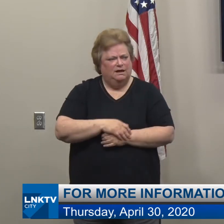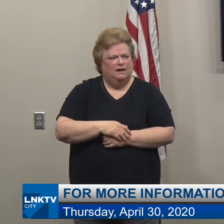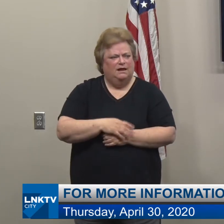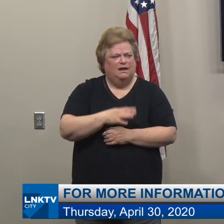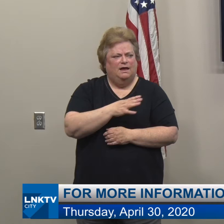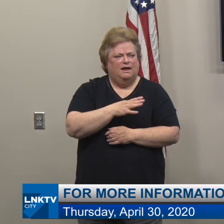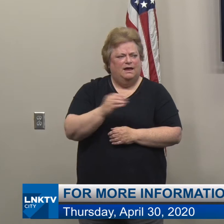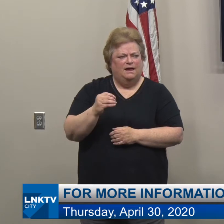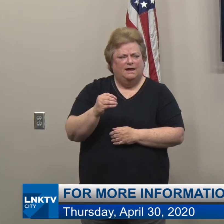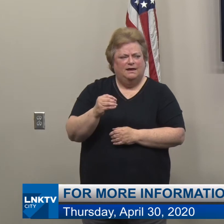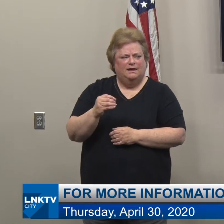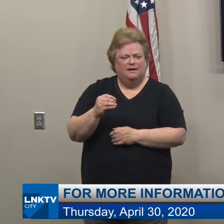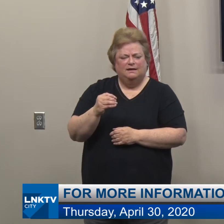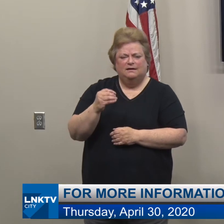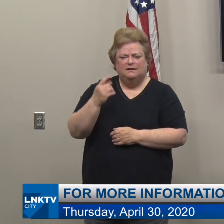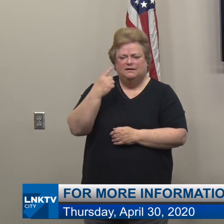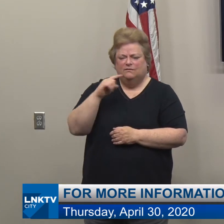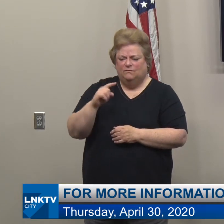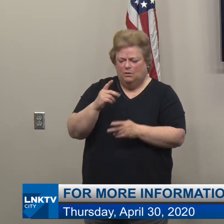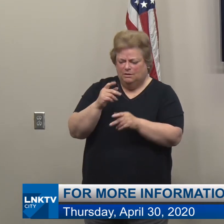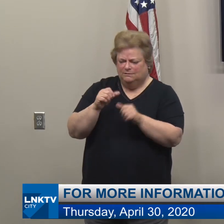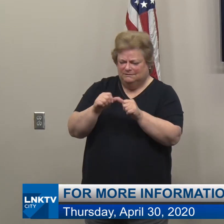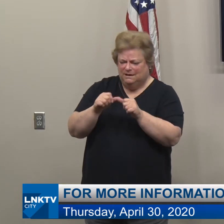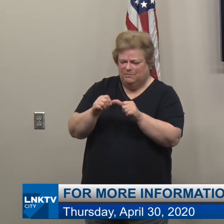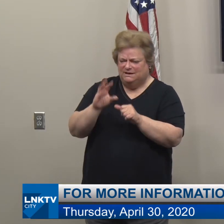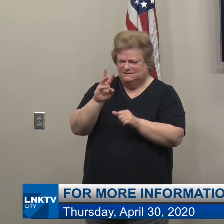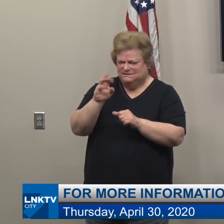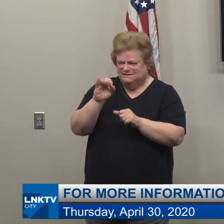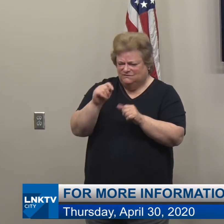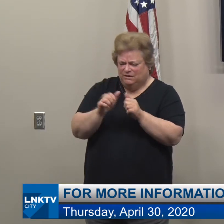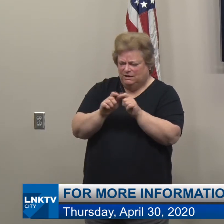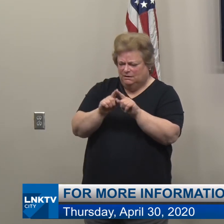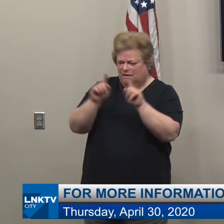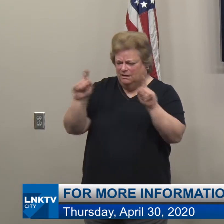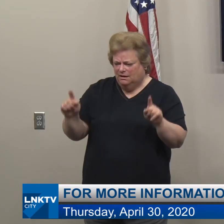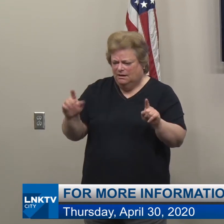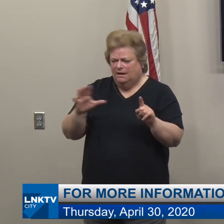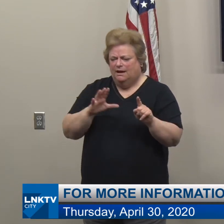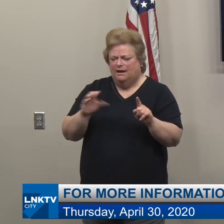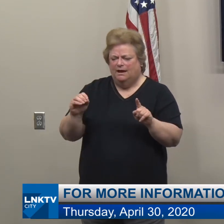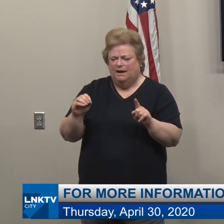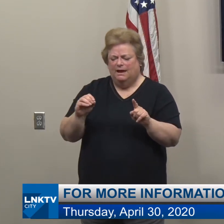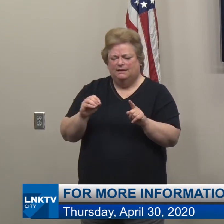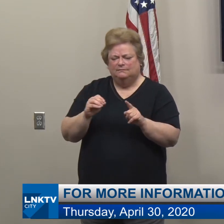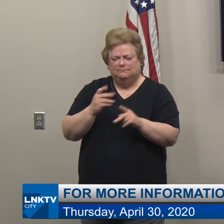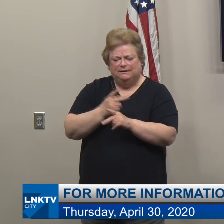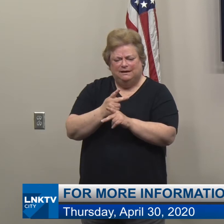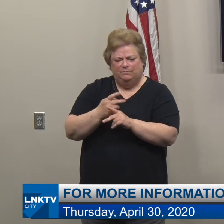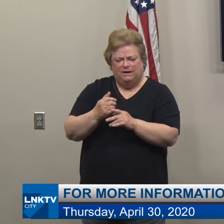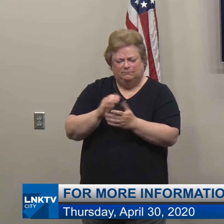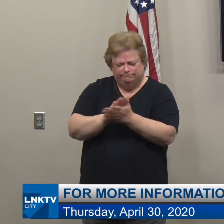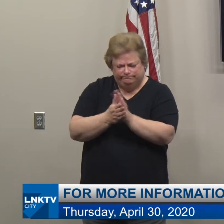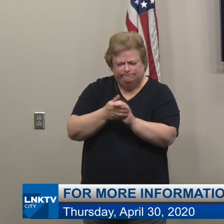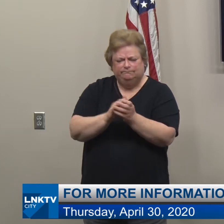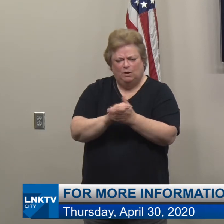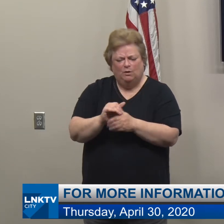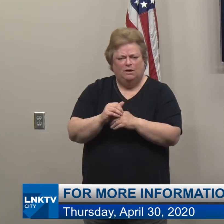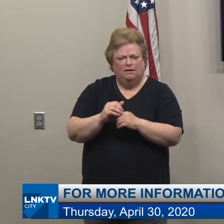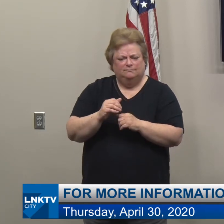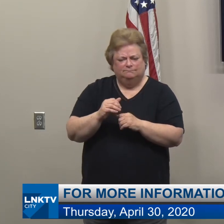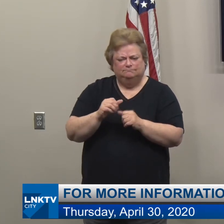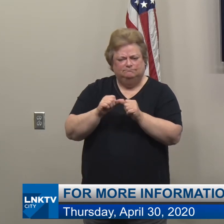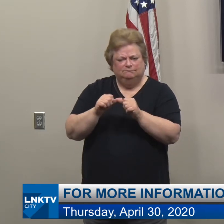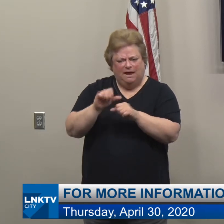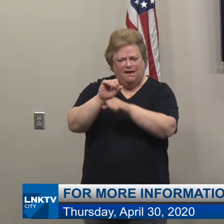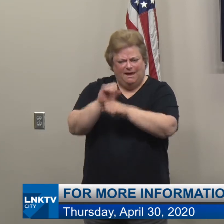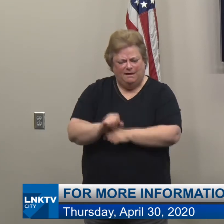with regard to 6 feet, and making sure that we practice excellent sanitation habits as well too. One